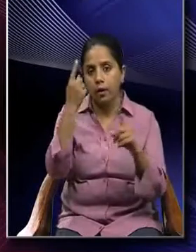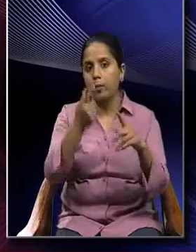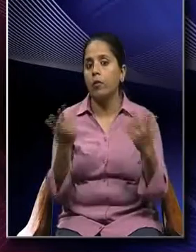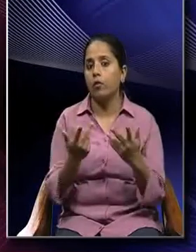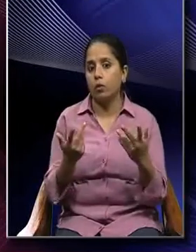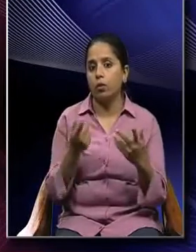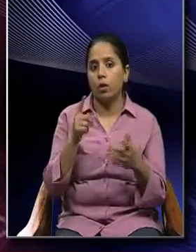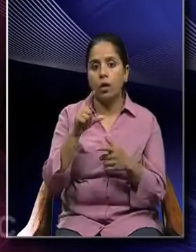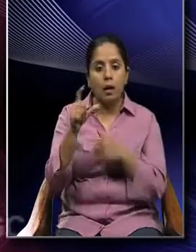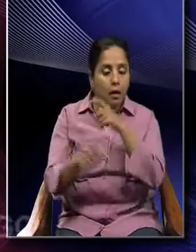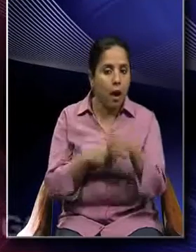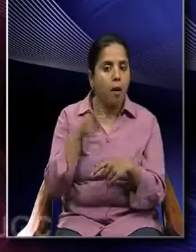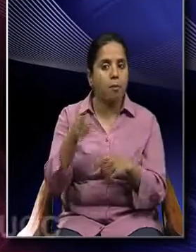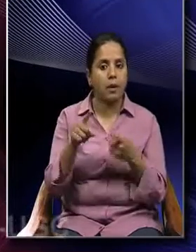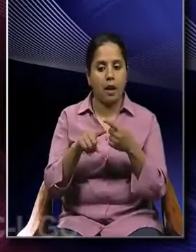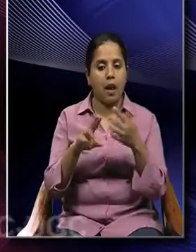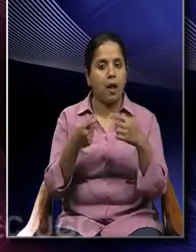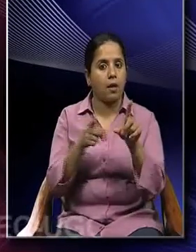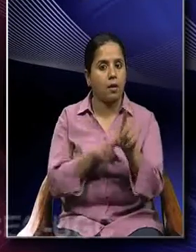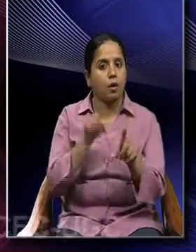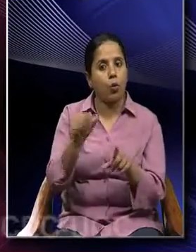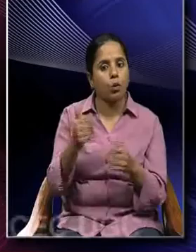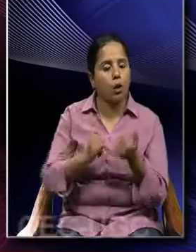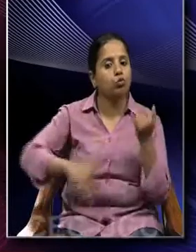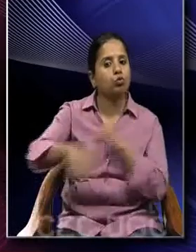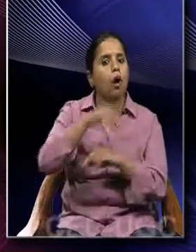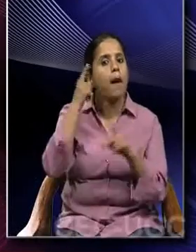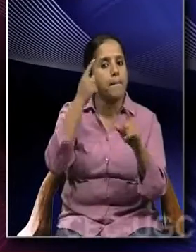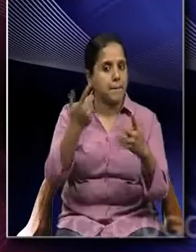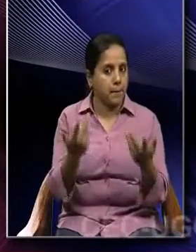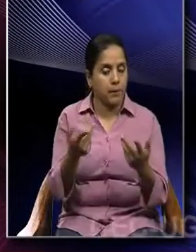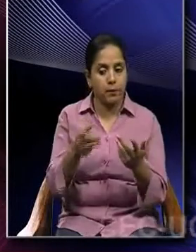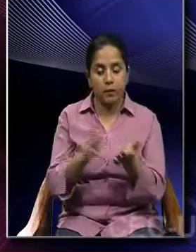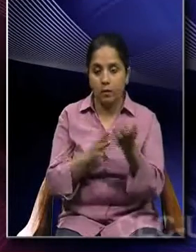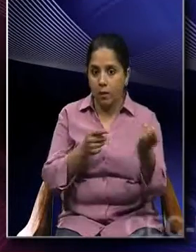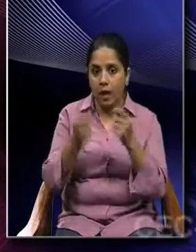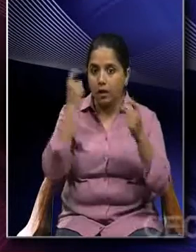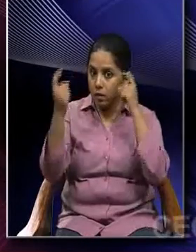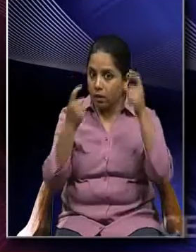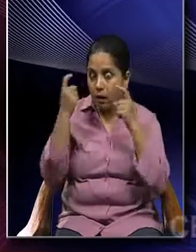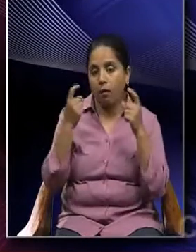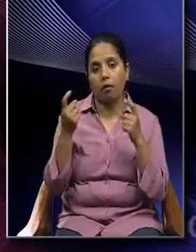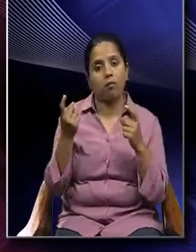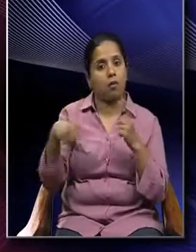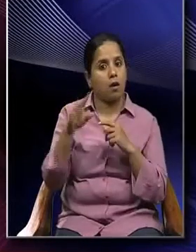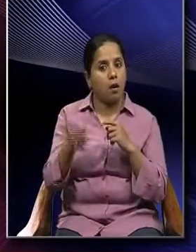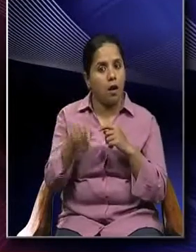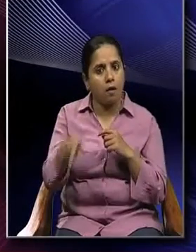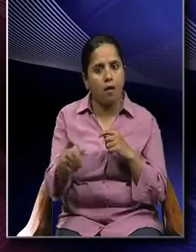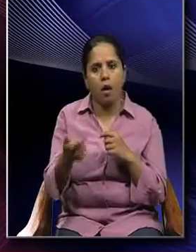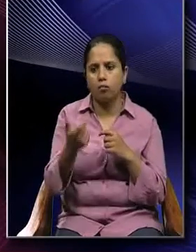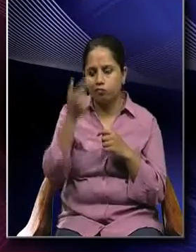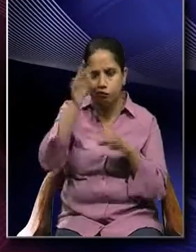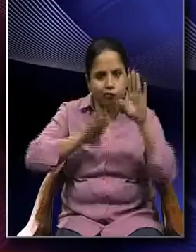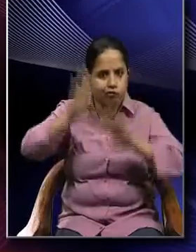a corporate entity in our society? So management thinkers, they have been raising this issue of profit